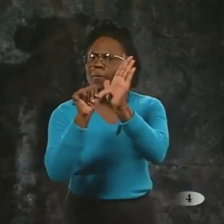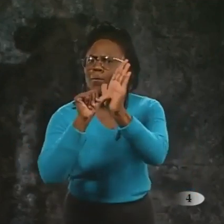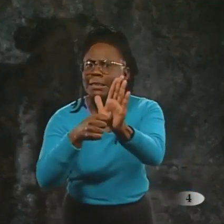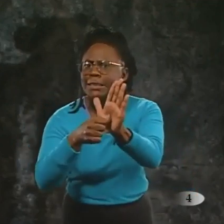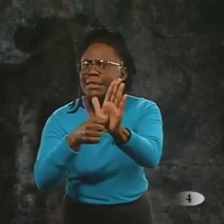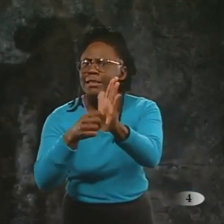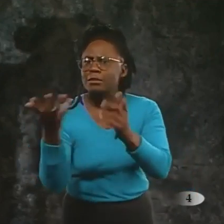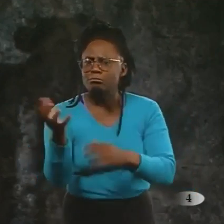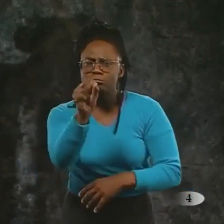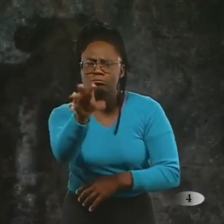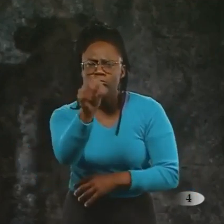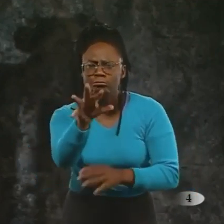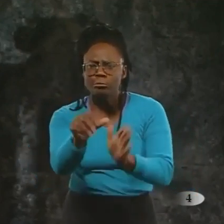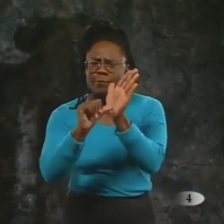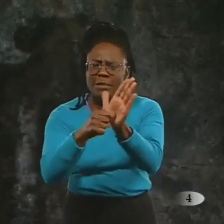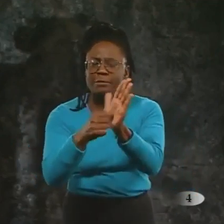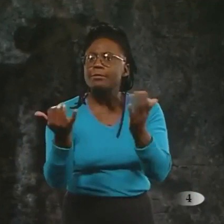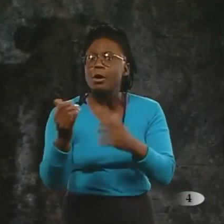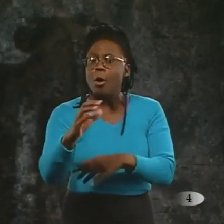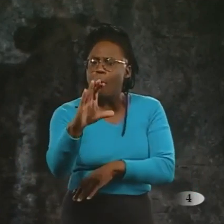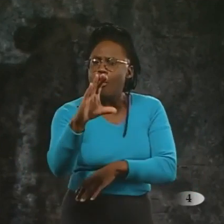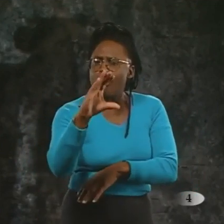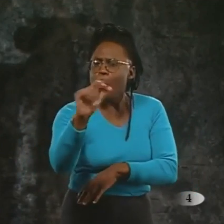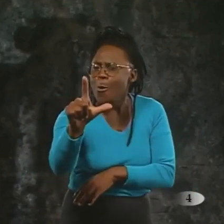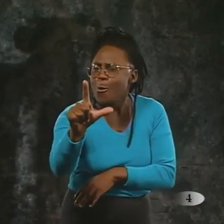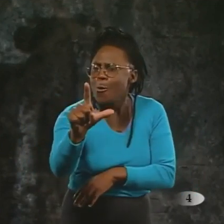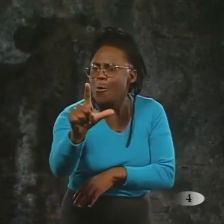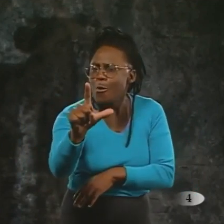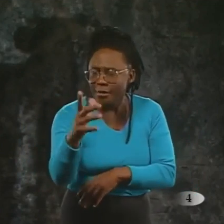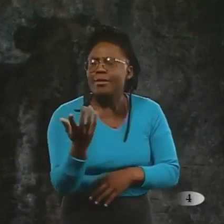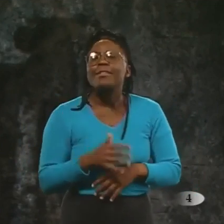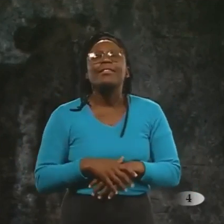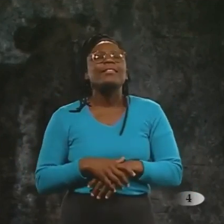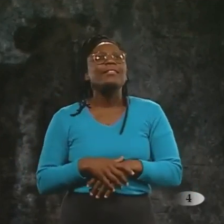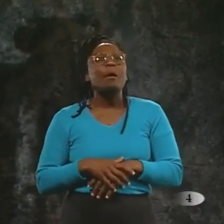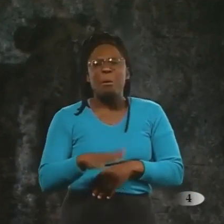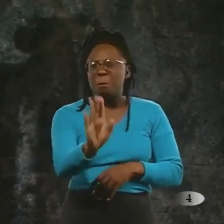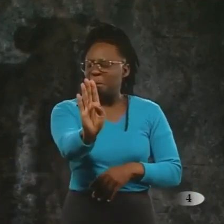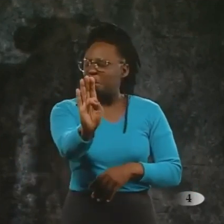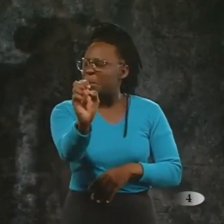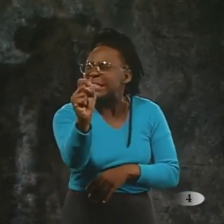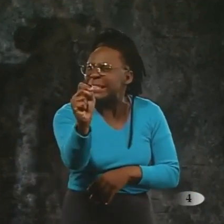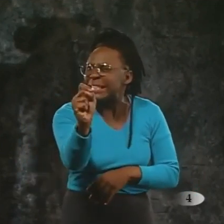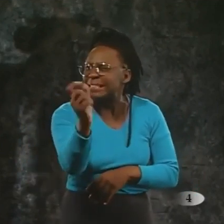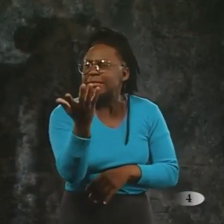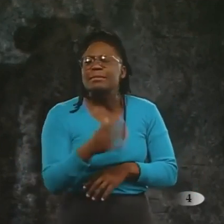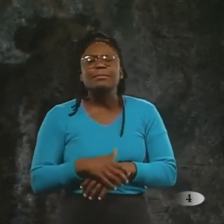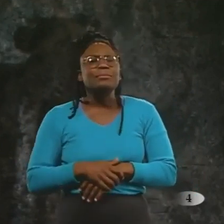Another rule is that you can fingerspell for emphasis. For example, you can fingerspell cool, you